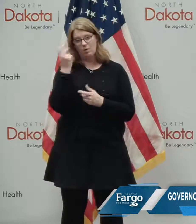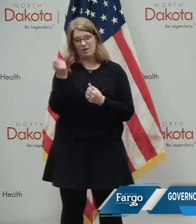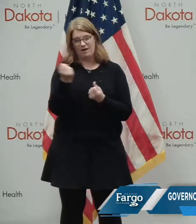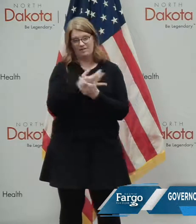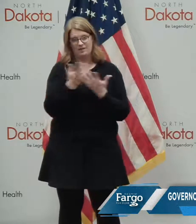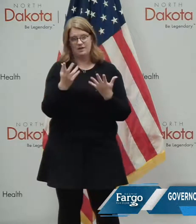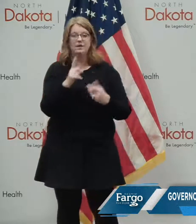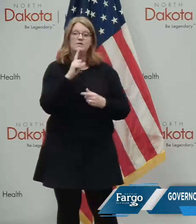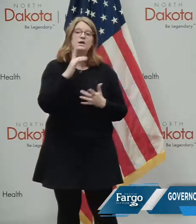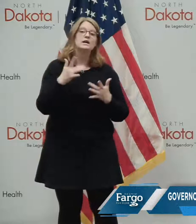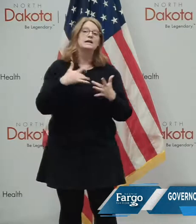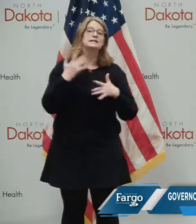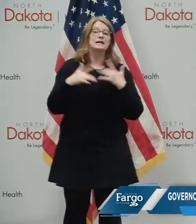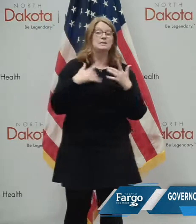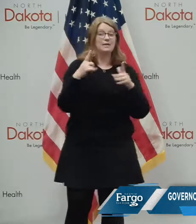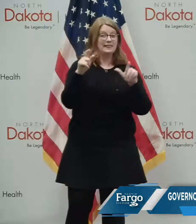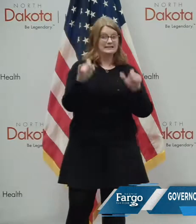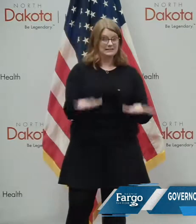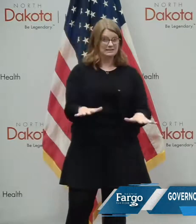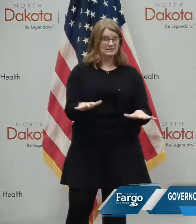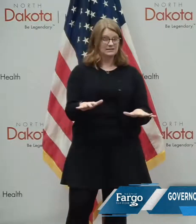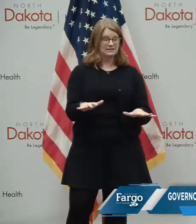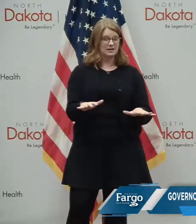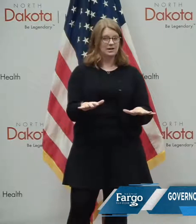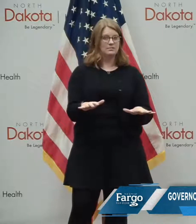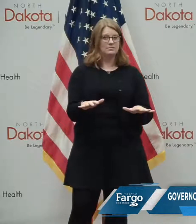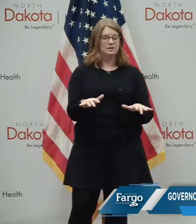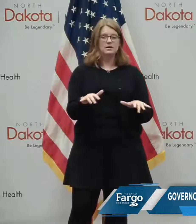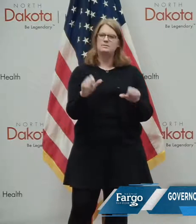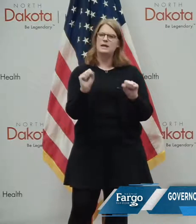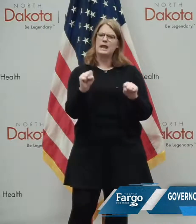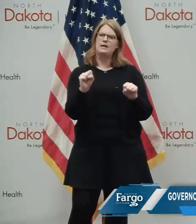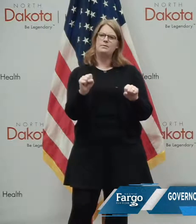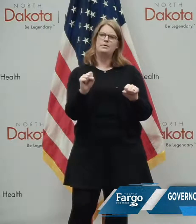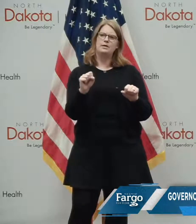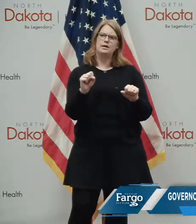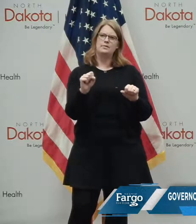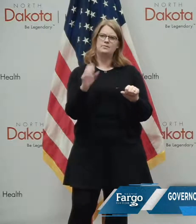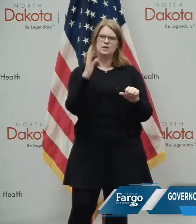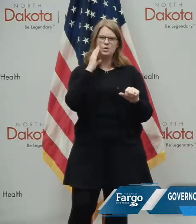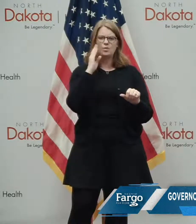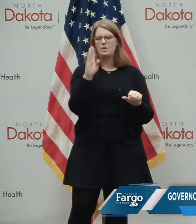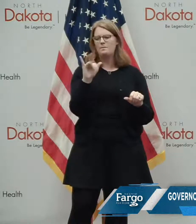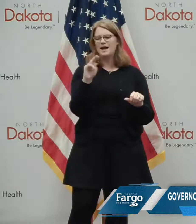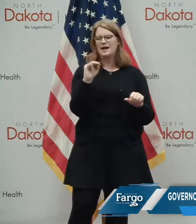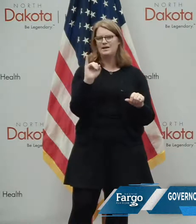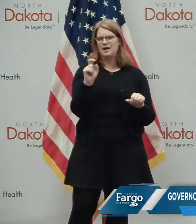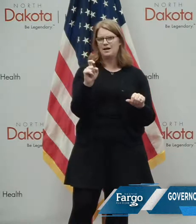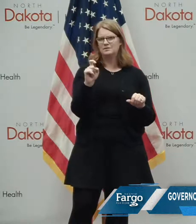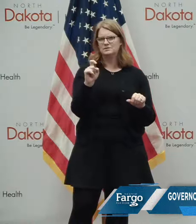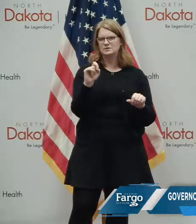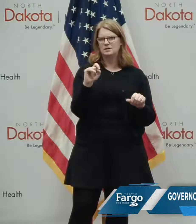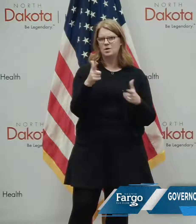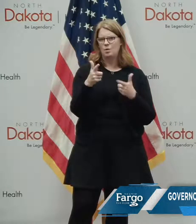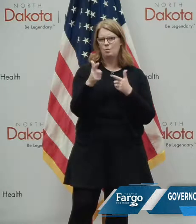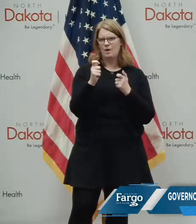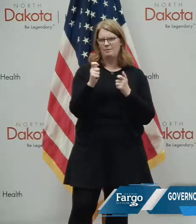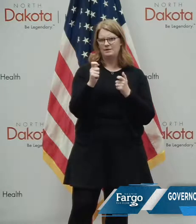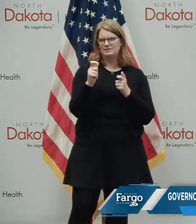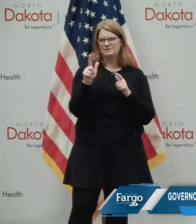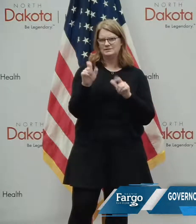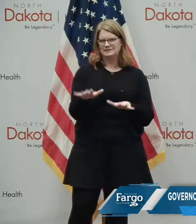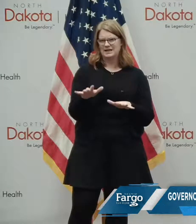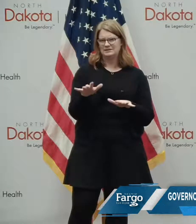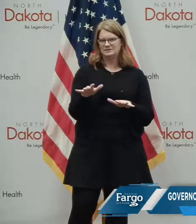the testing, the being able to use those Bionox rapid care tests. I mean, think